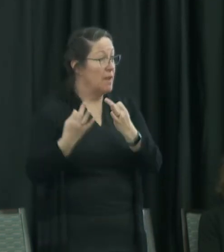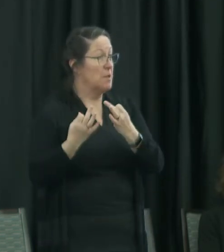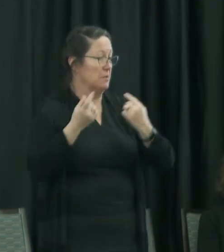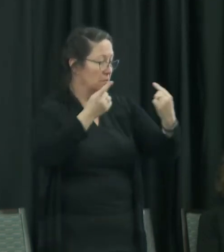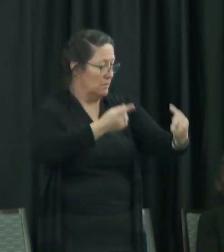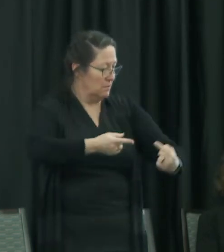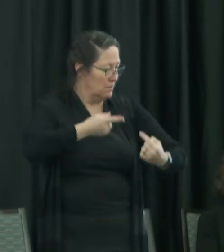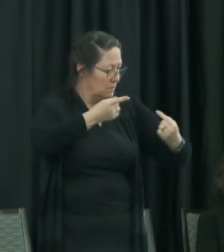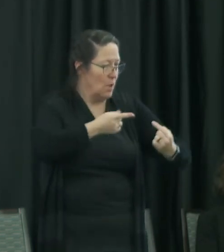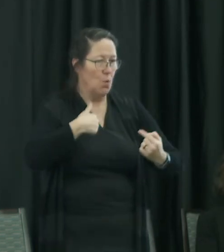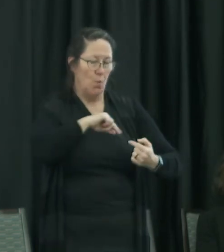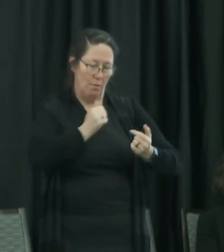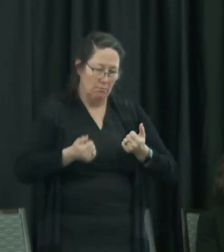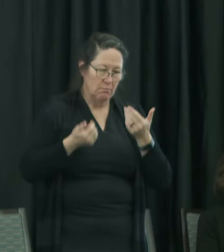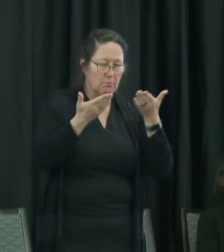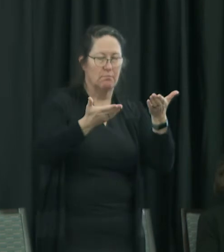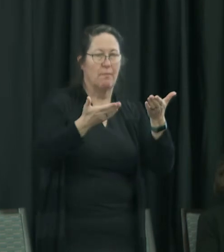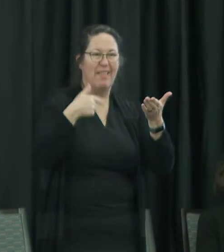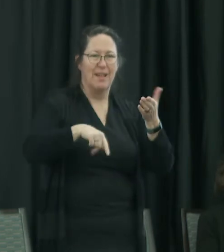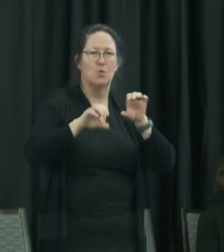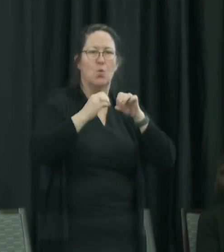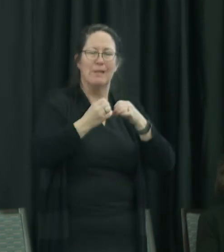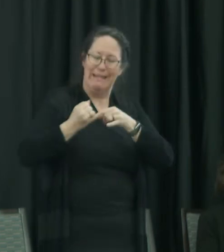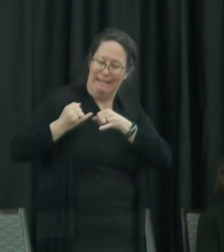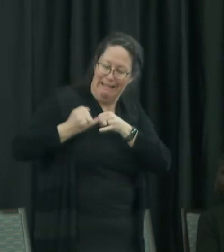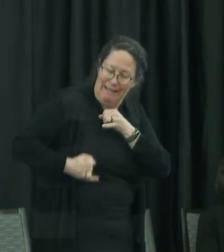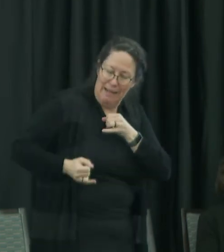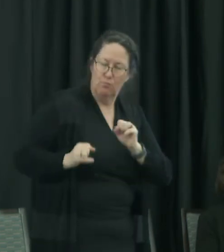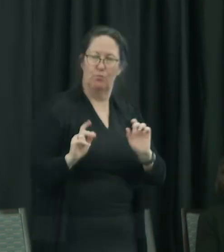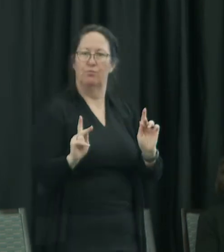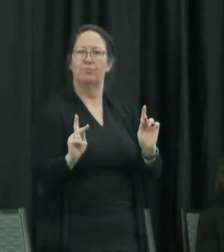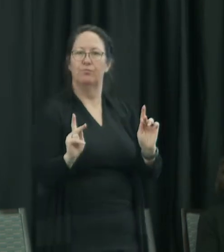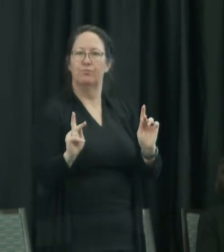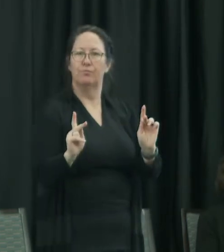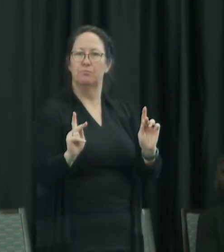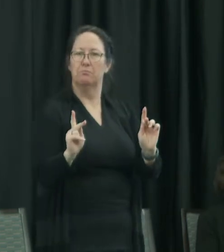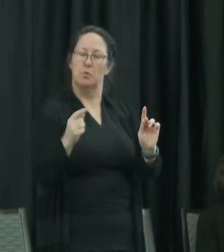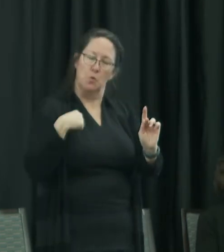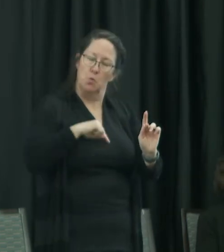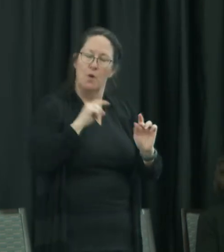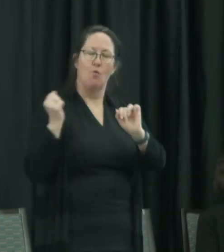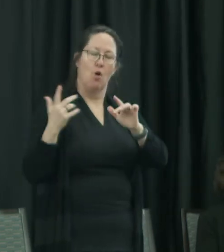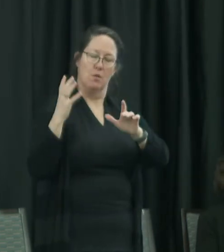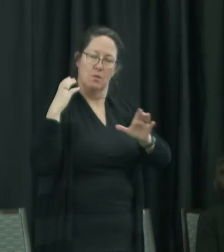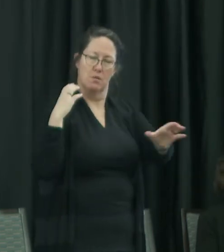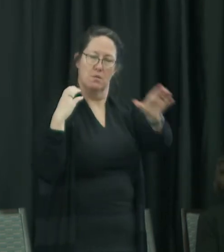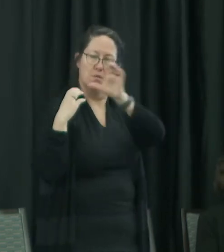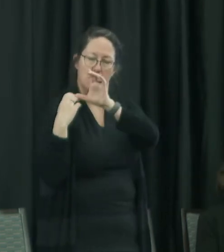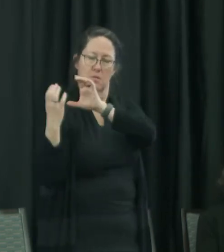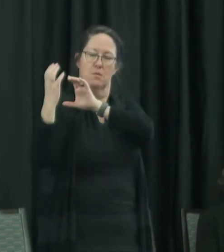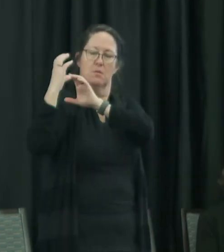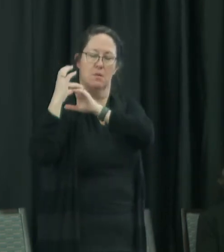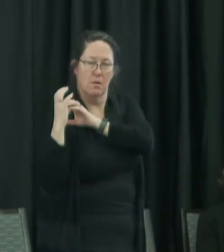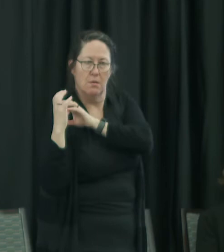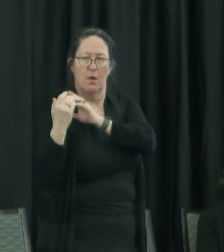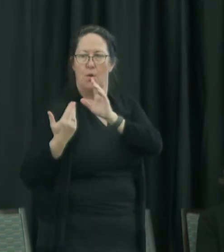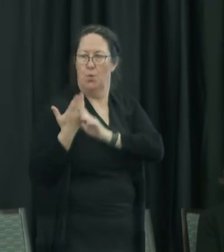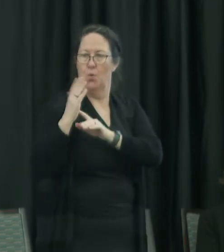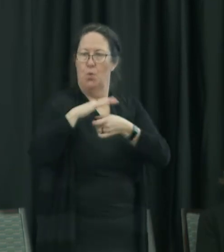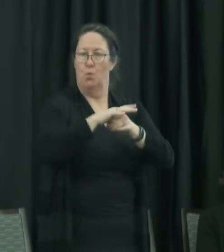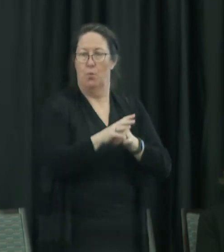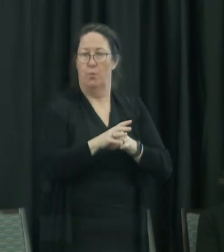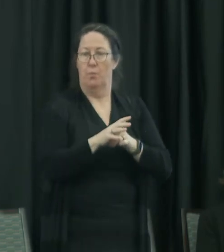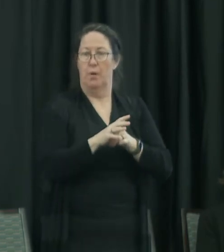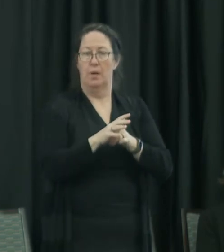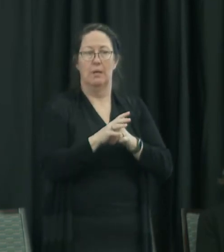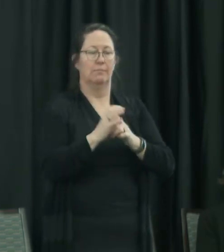struggle, and oftentimes we are the organization of last resort. We have all shouldered tremendous burdens throughout this pandemic,